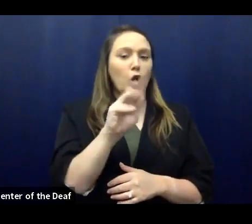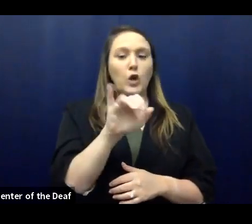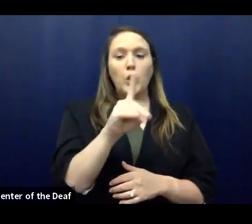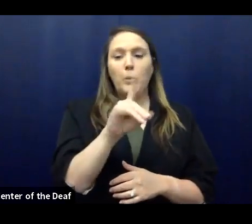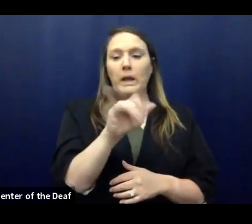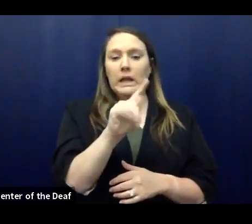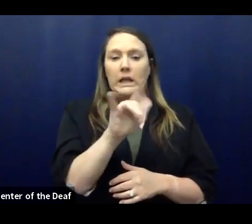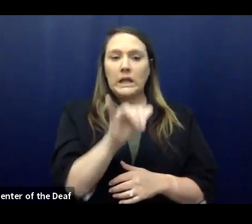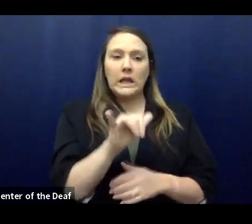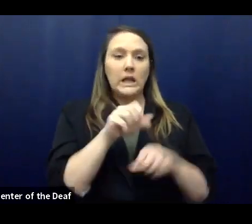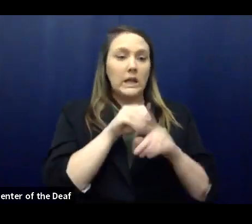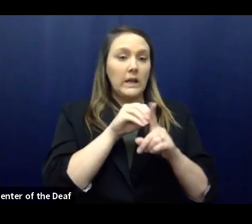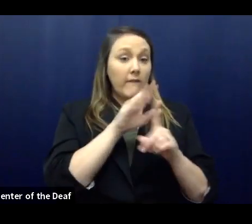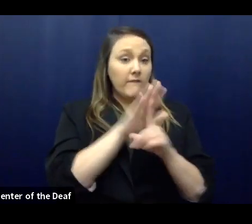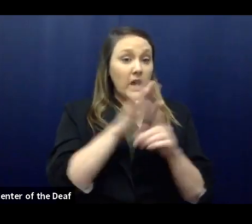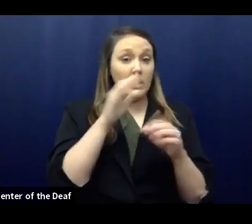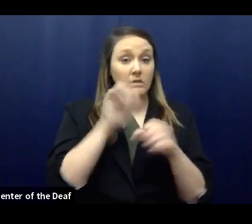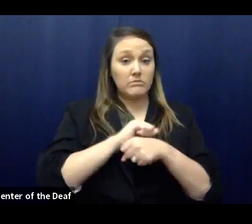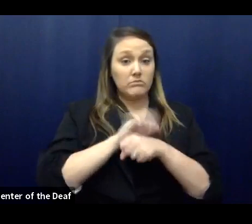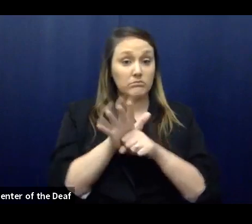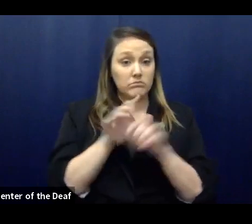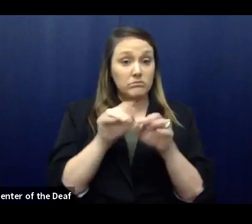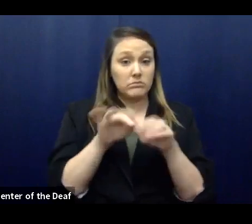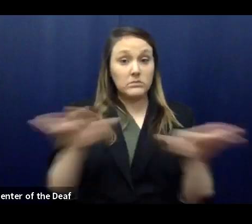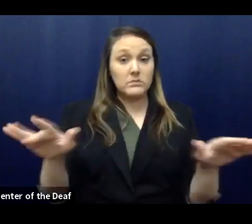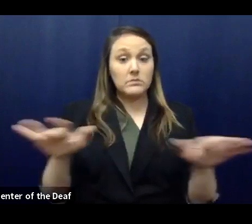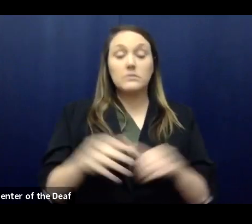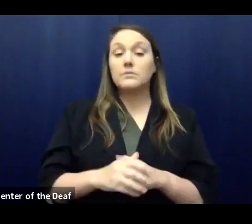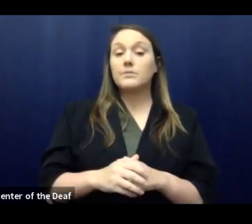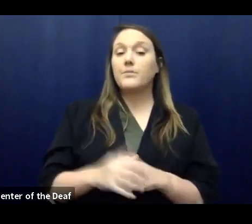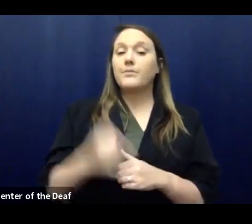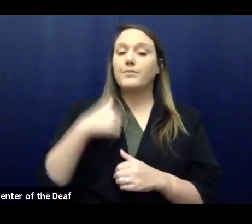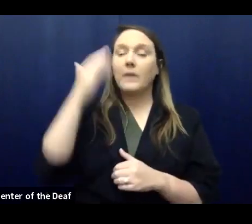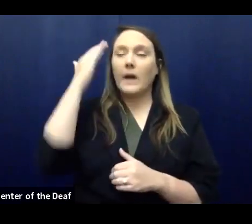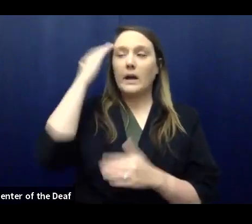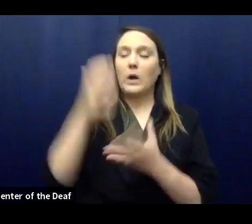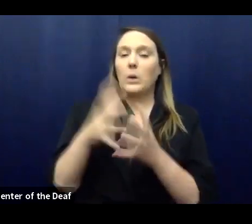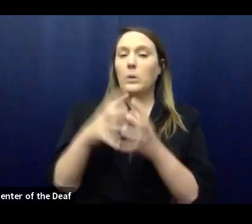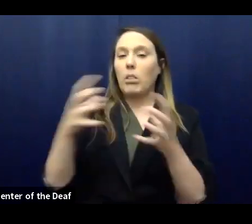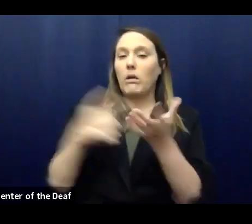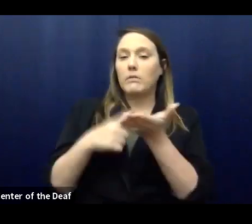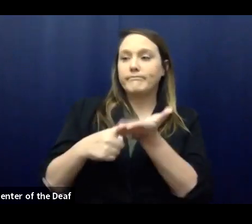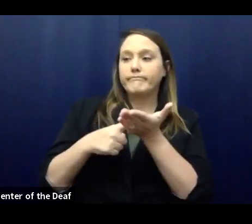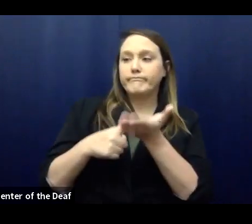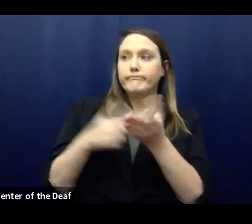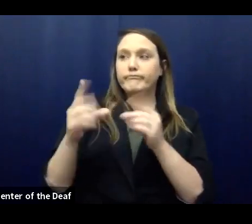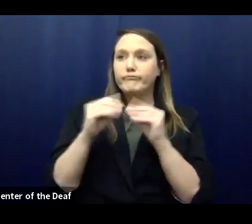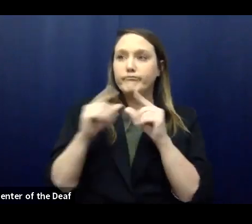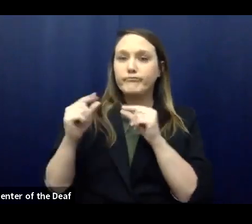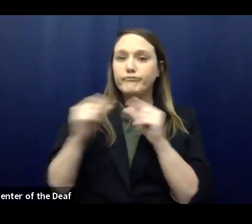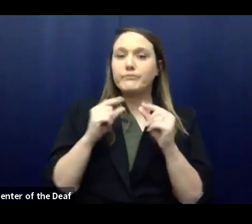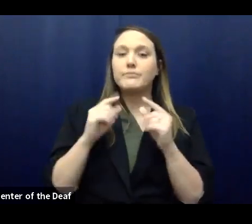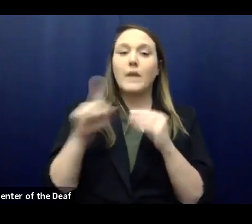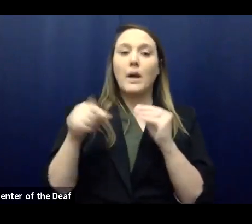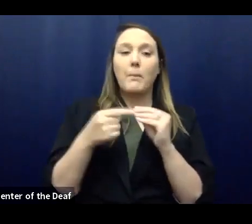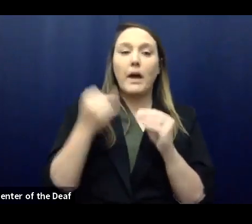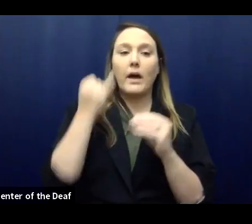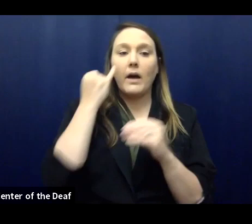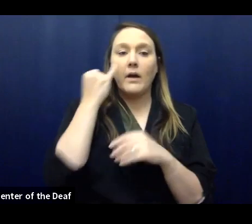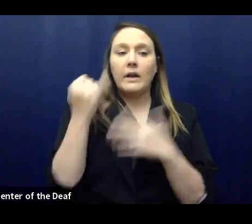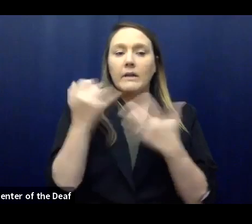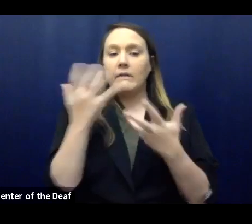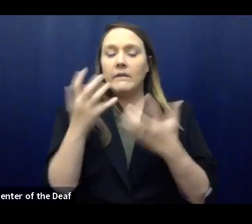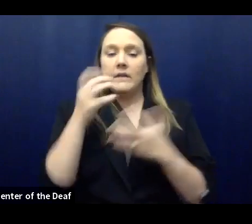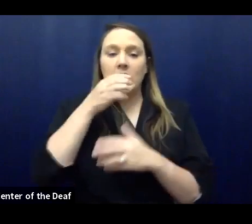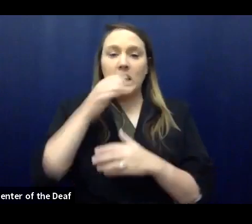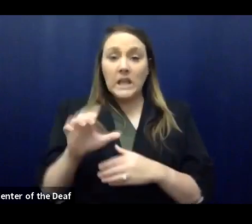COVID-19 spread rates or recovery? And I know there's been a lot of chatter out there in some of the scientific community wondering if that might be the case. And